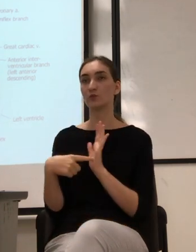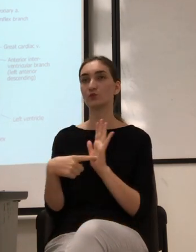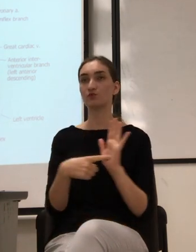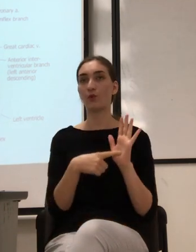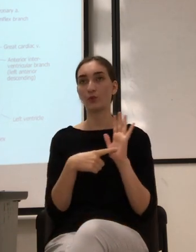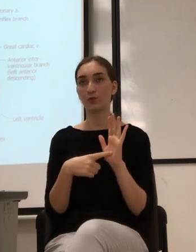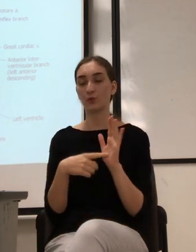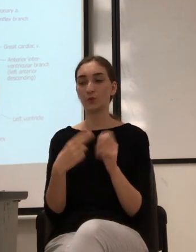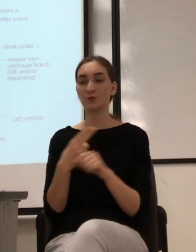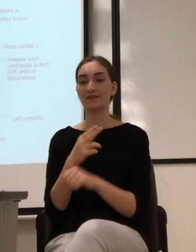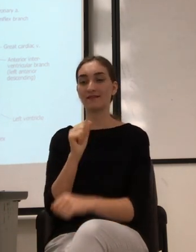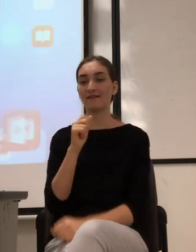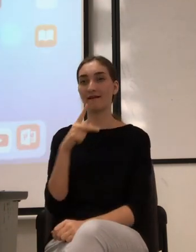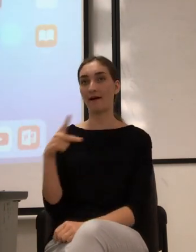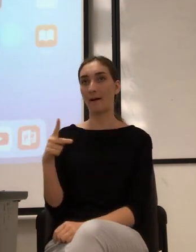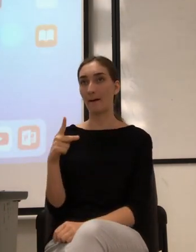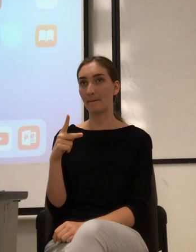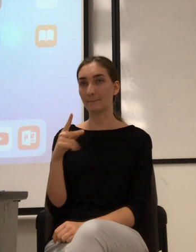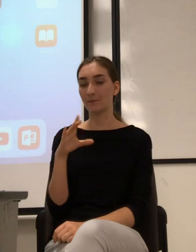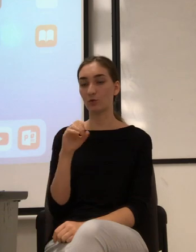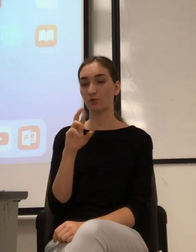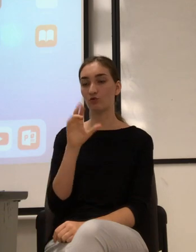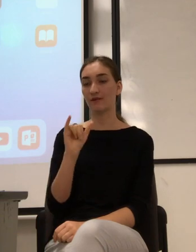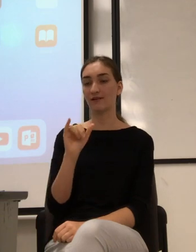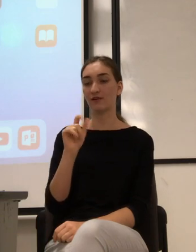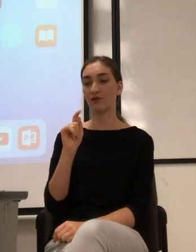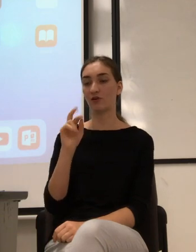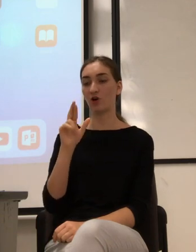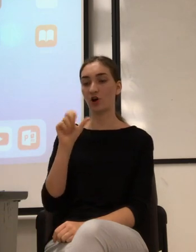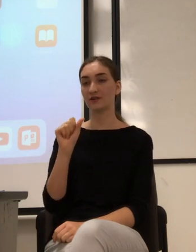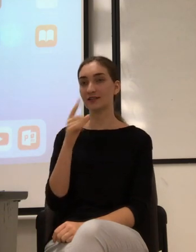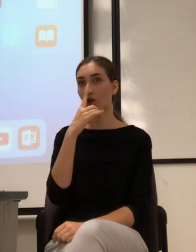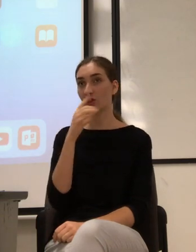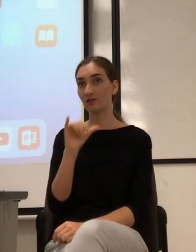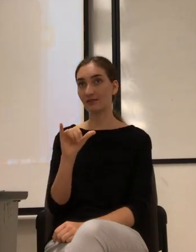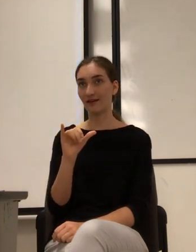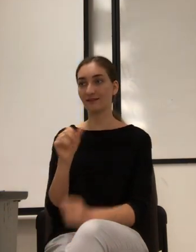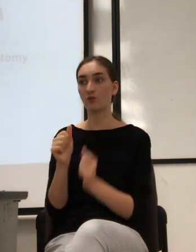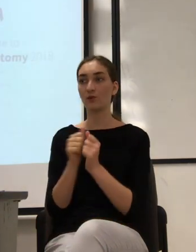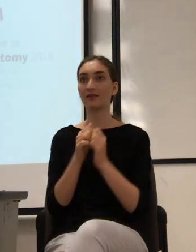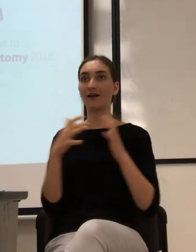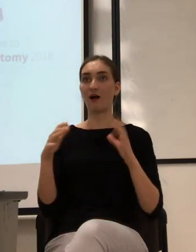you what the coronary arteries look like in isolation off of the heart.